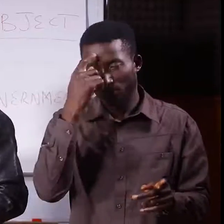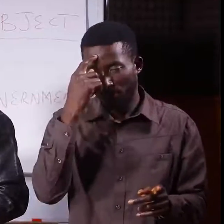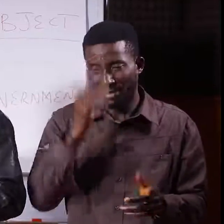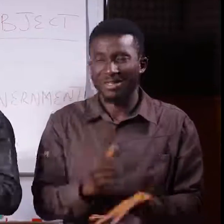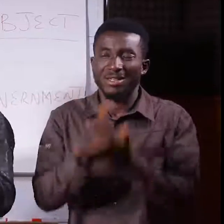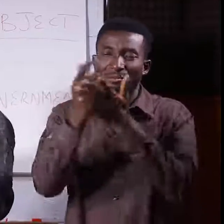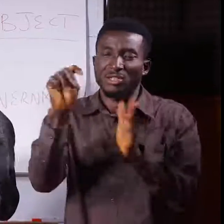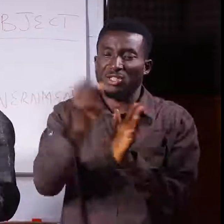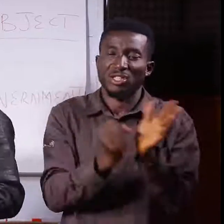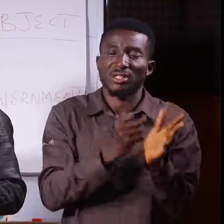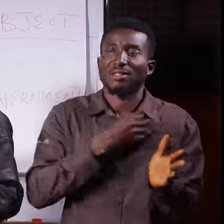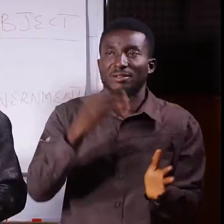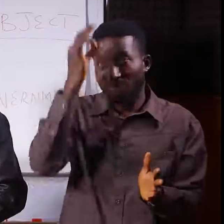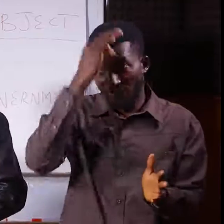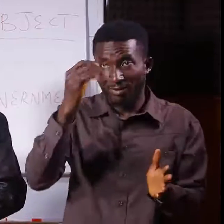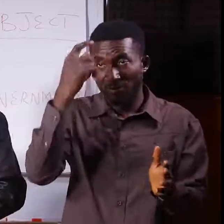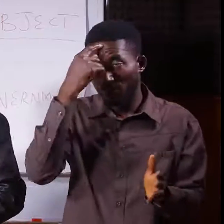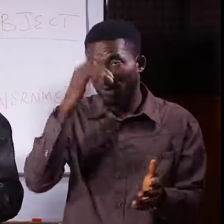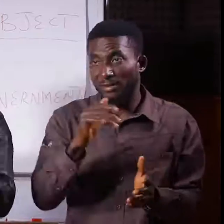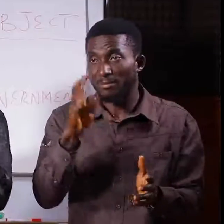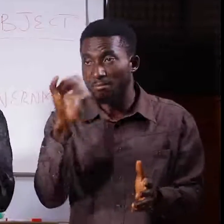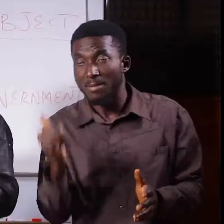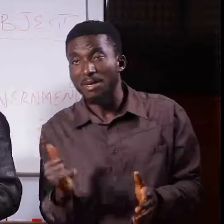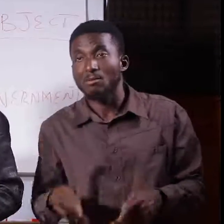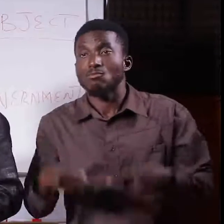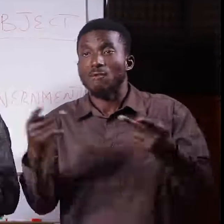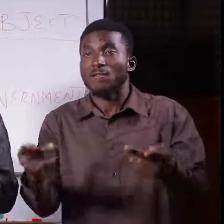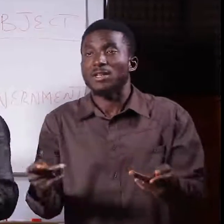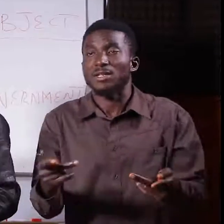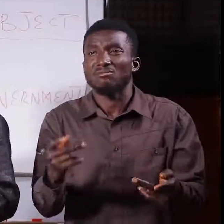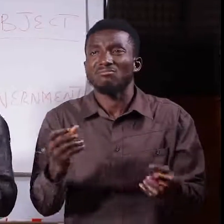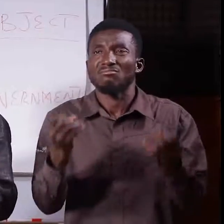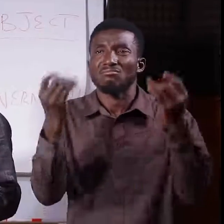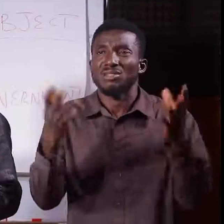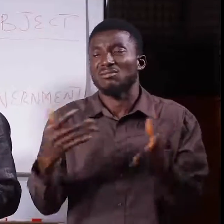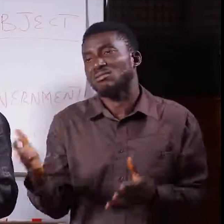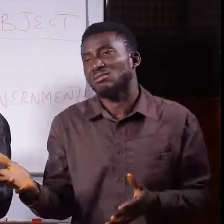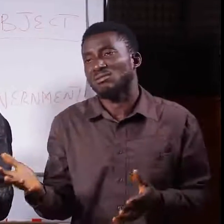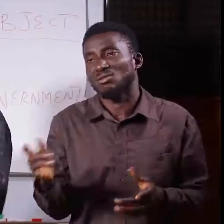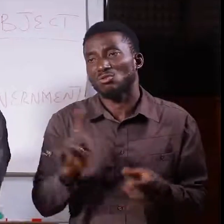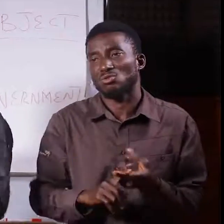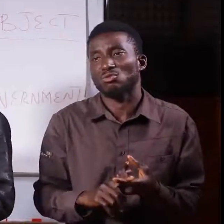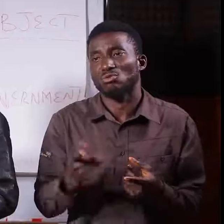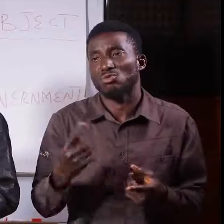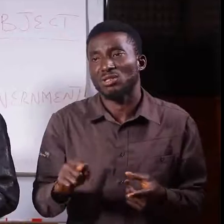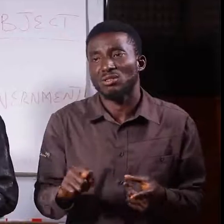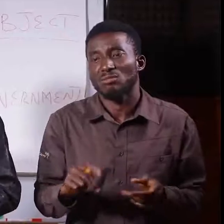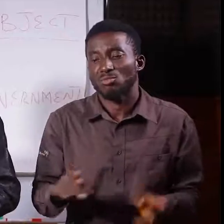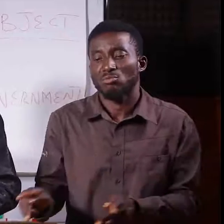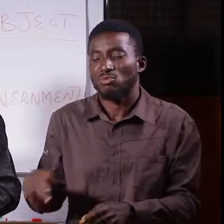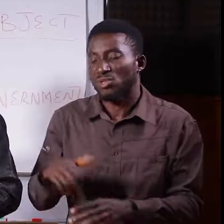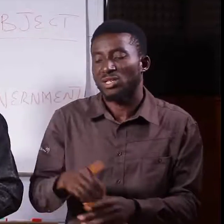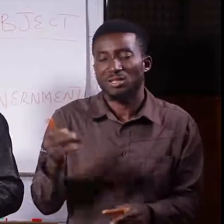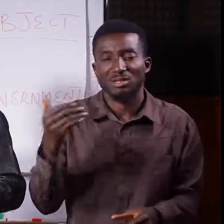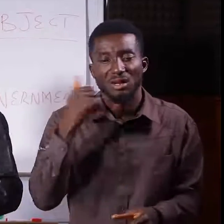the state and the federal government by providing a lot of things to the people